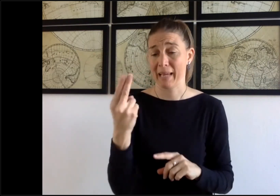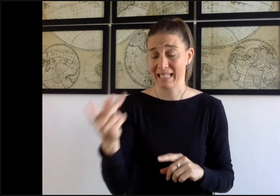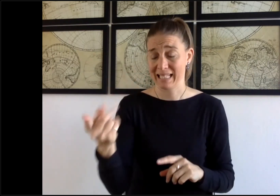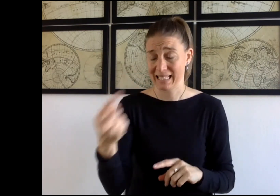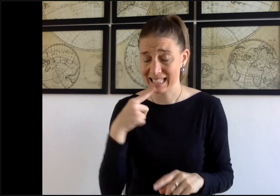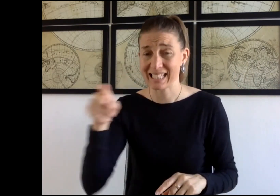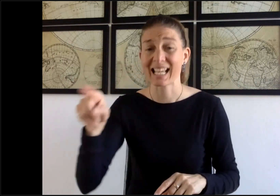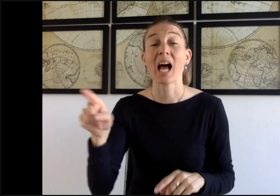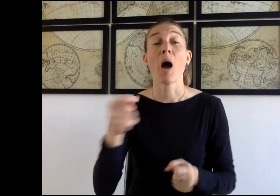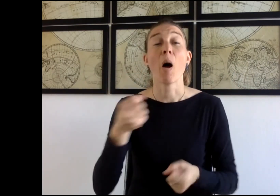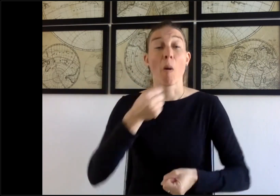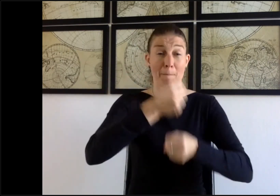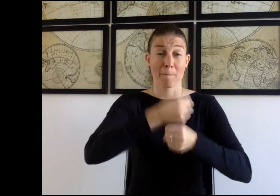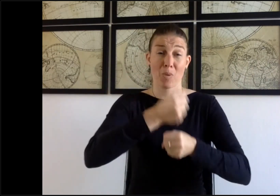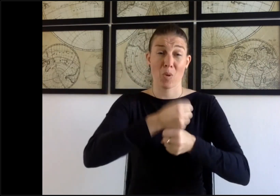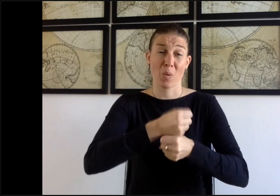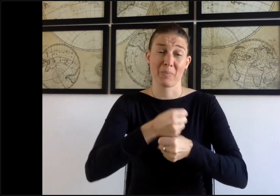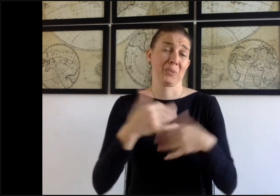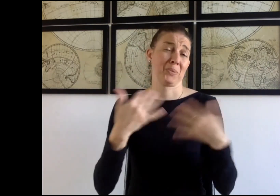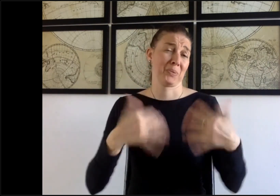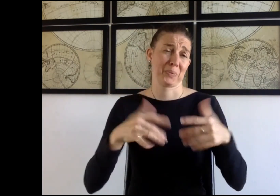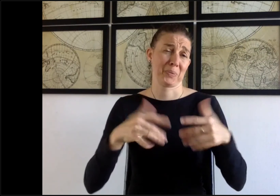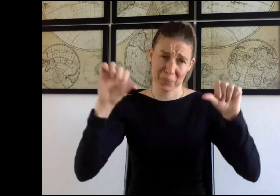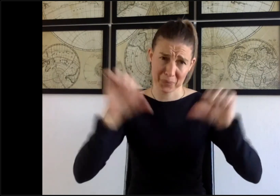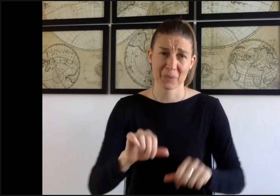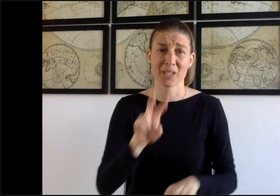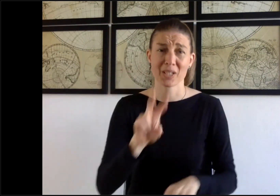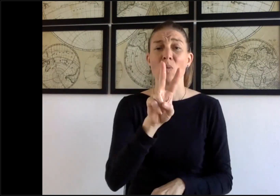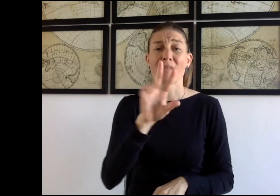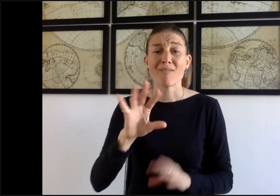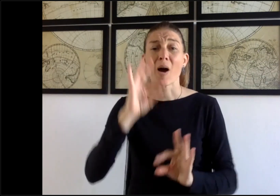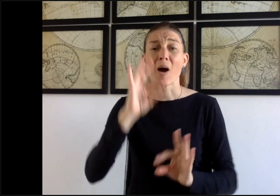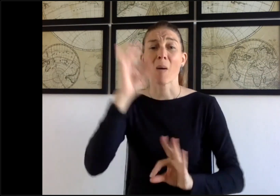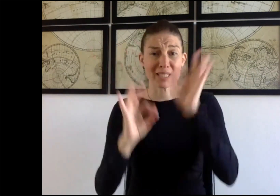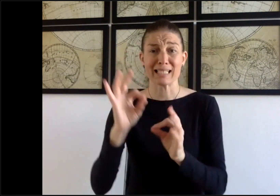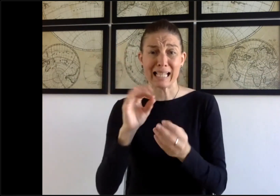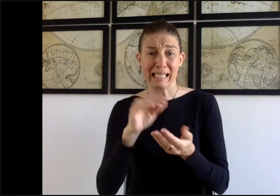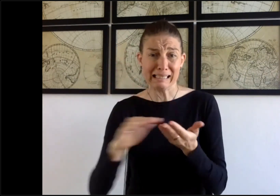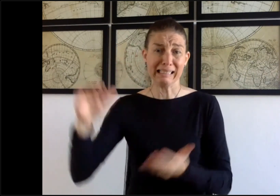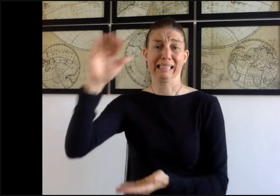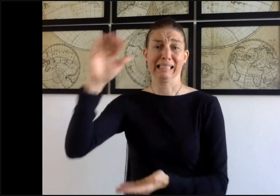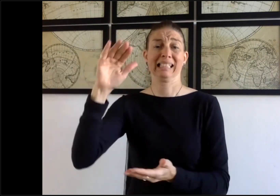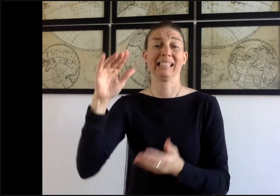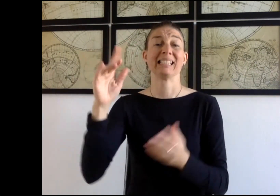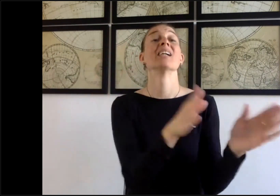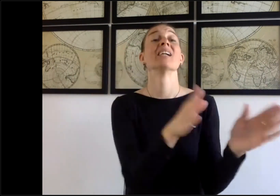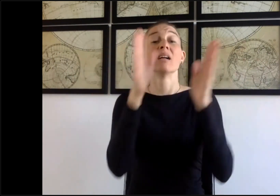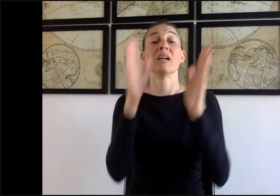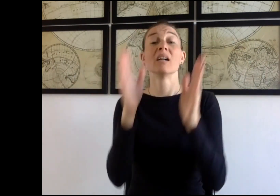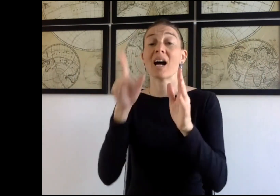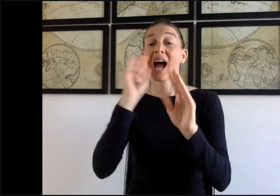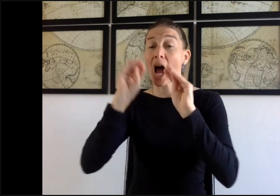points, and of course we have roughly 10 percentage point gaps in education and in the poverty and social exclusion.